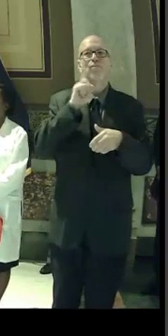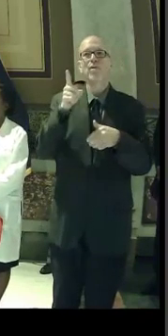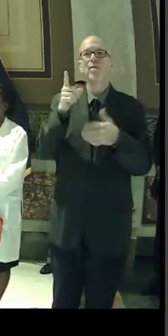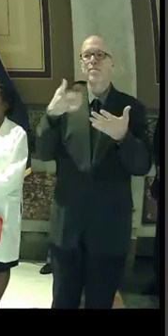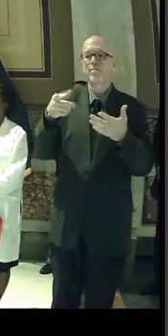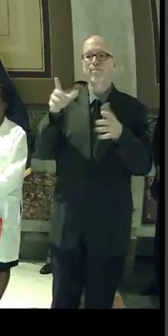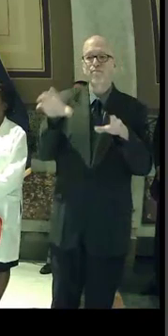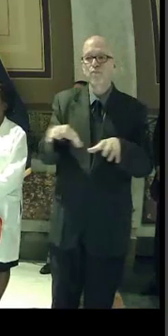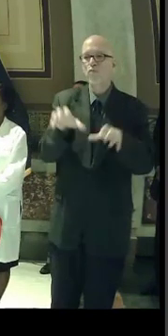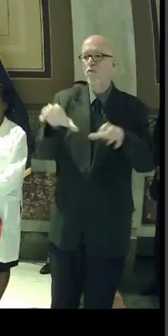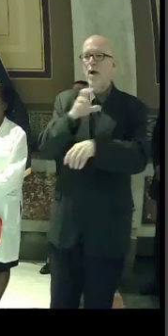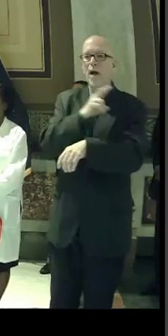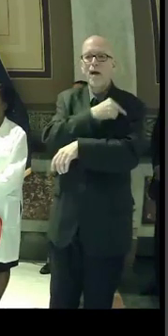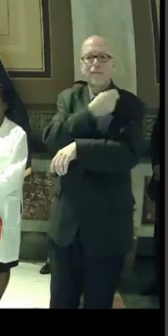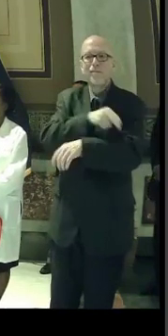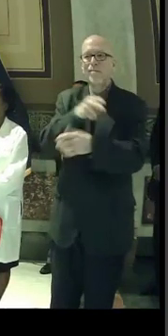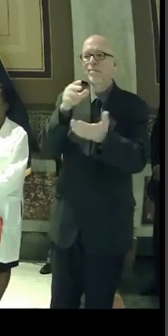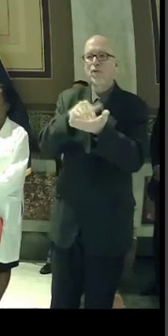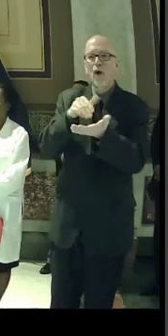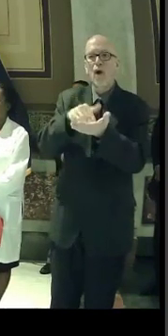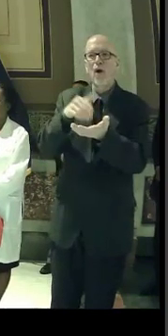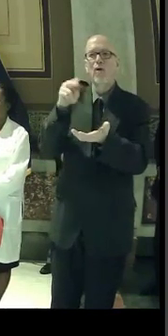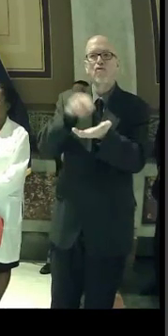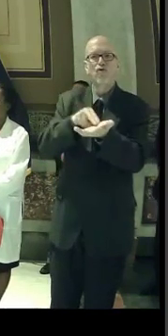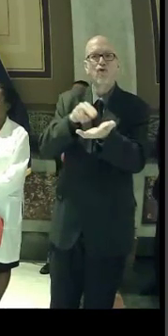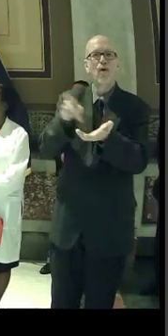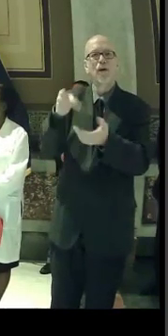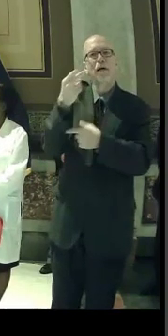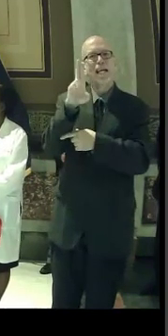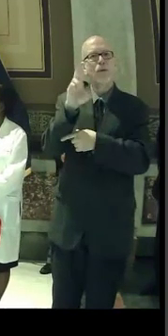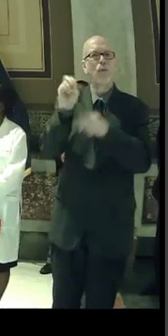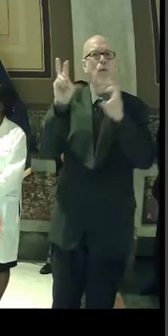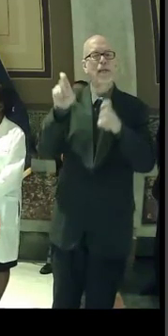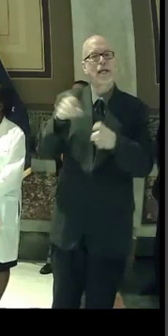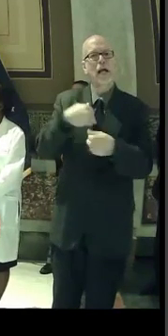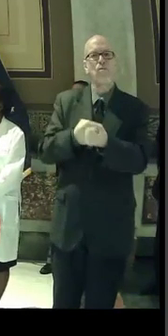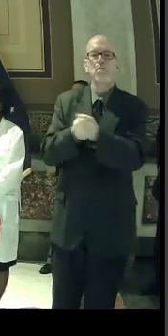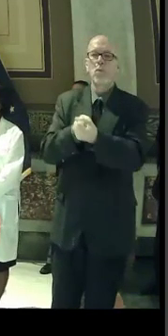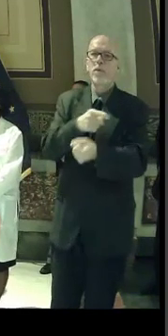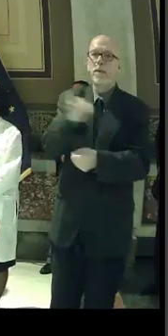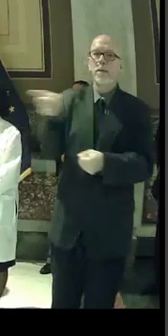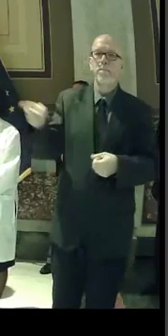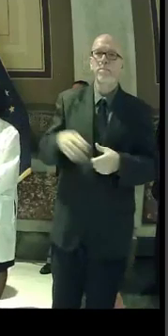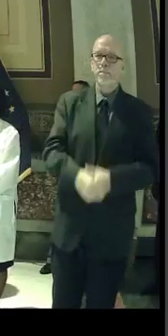day. There are heroes, and they need our support. Thank you.